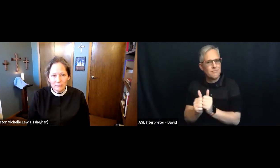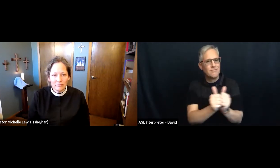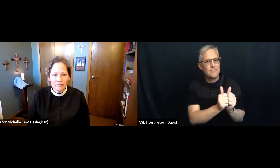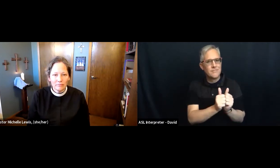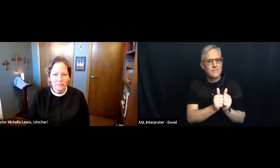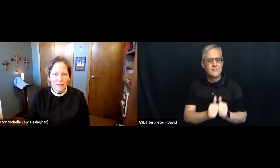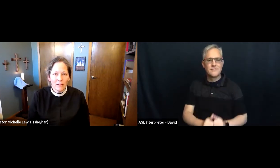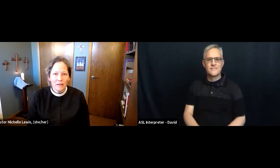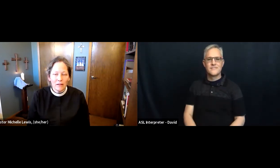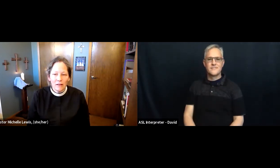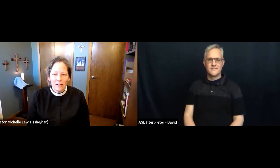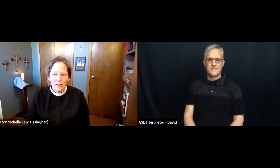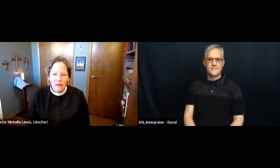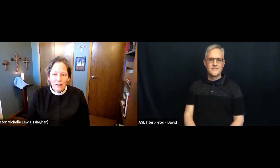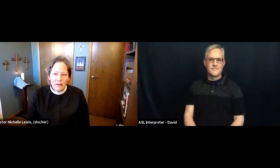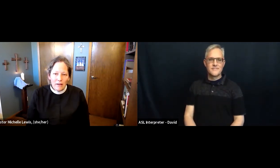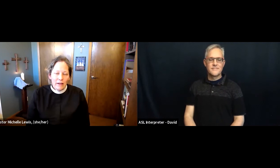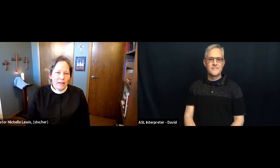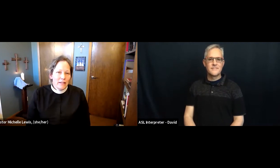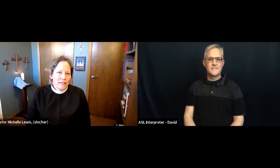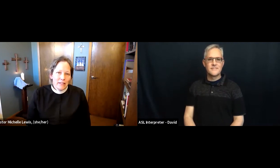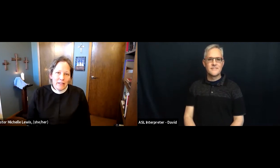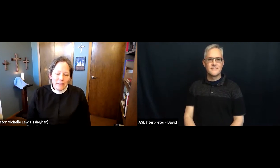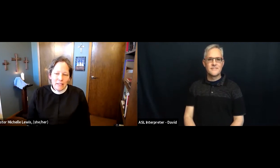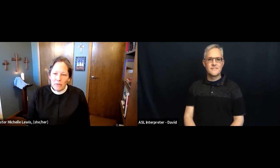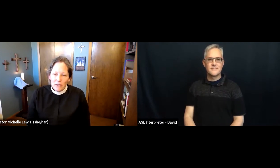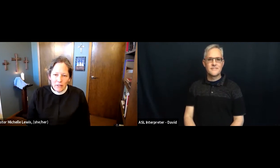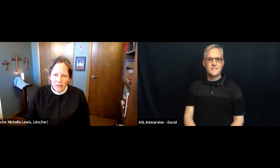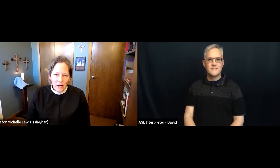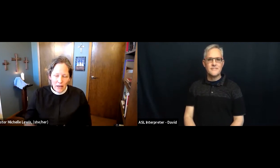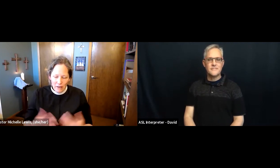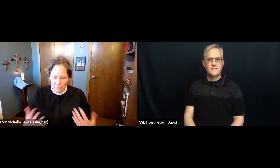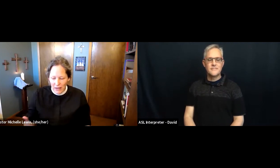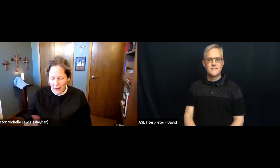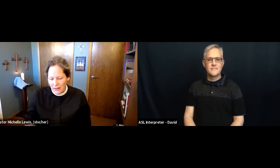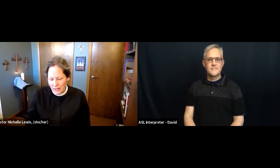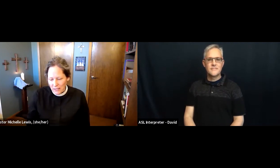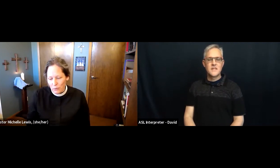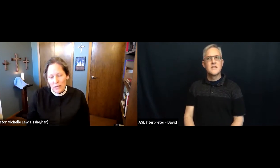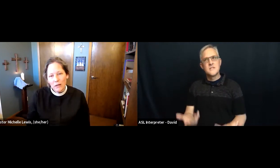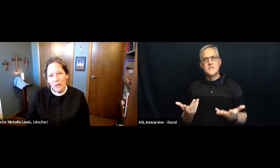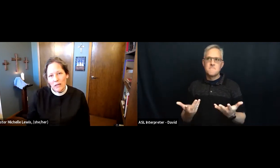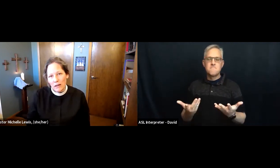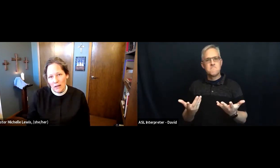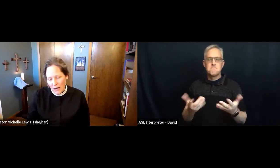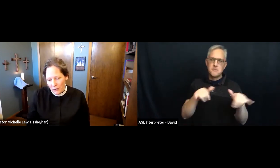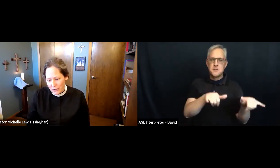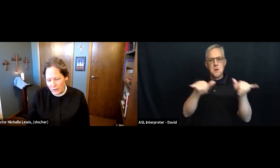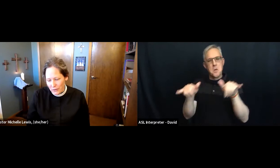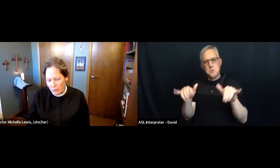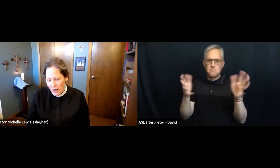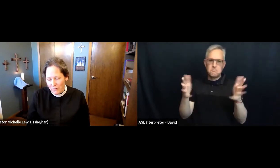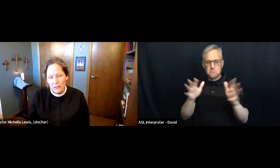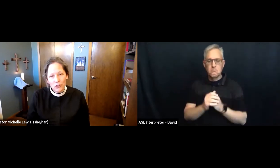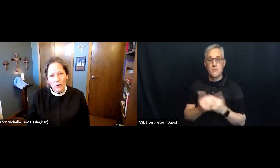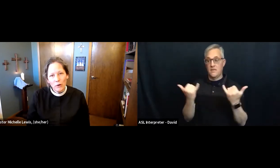And in a similar vein, this week we encounter